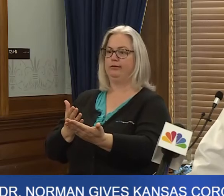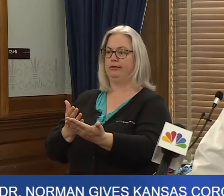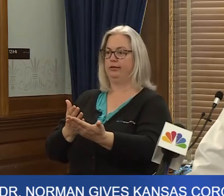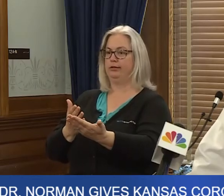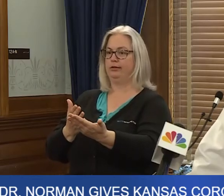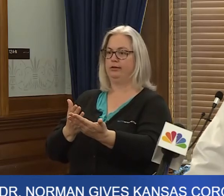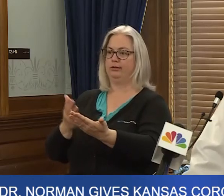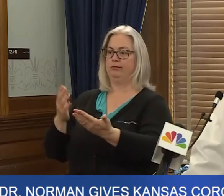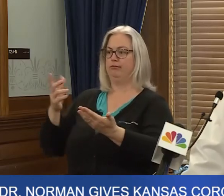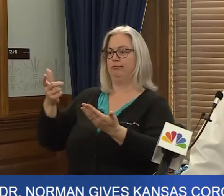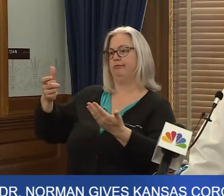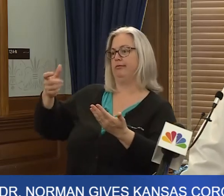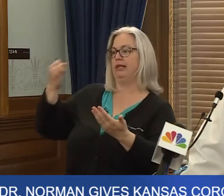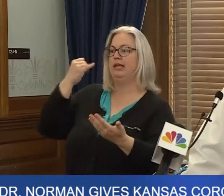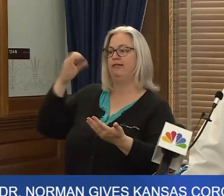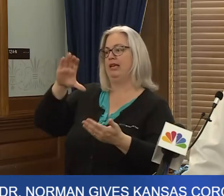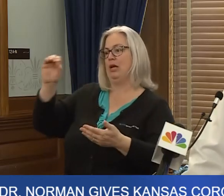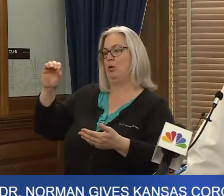county